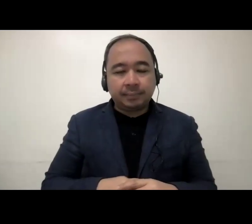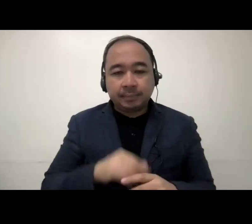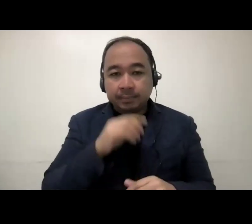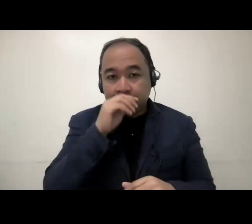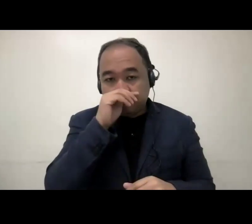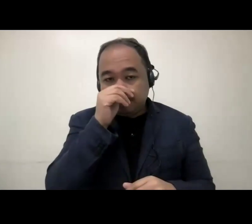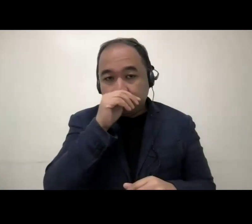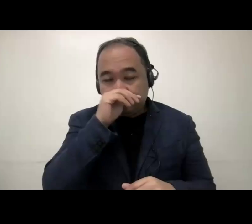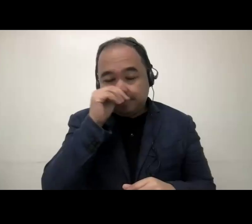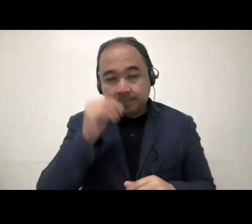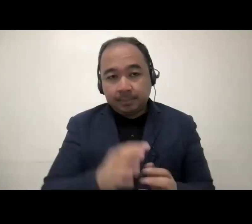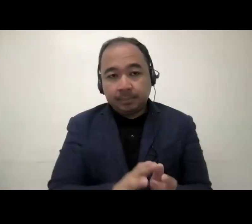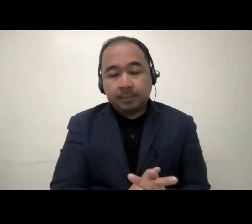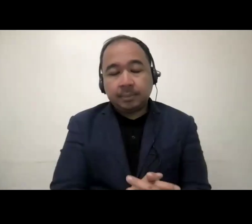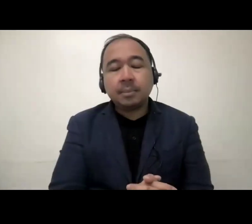Yeah.